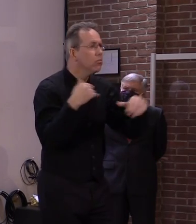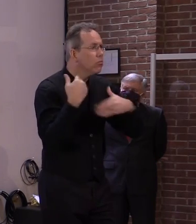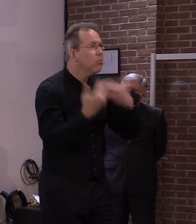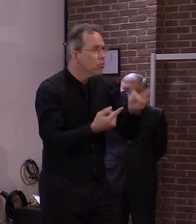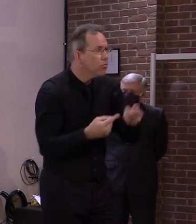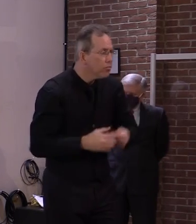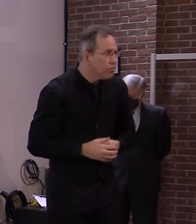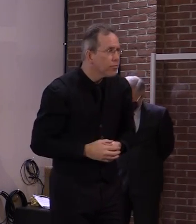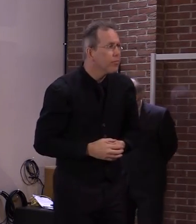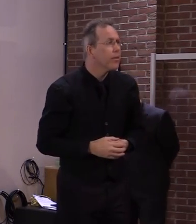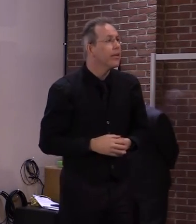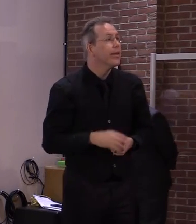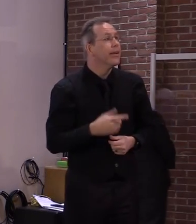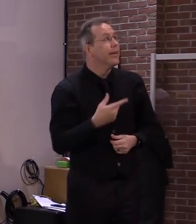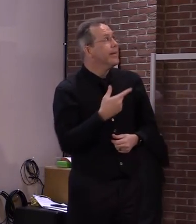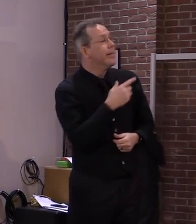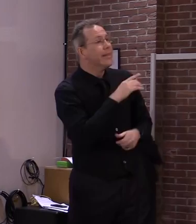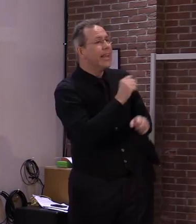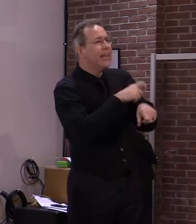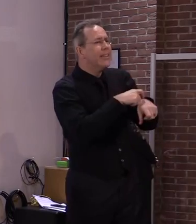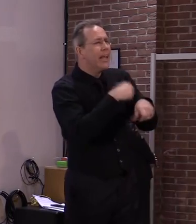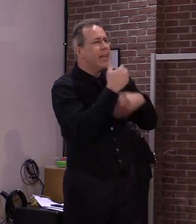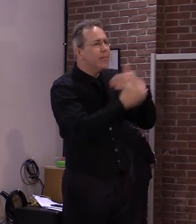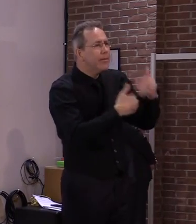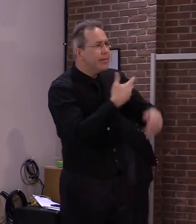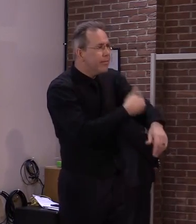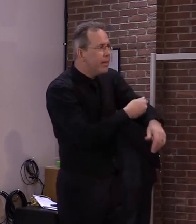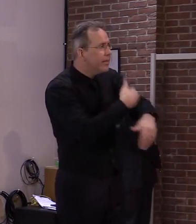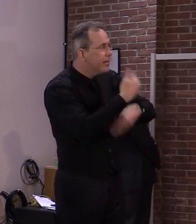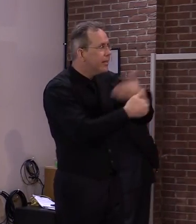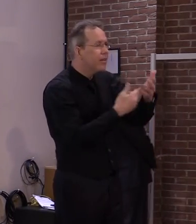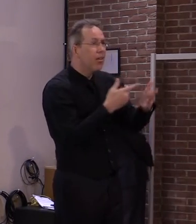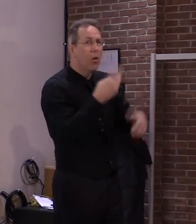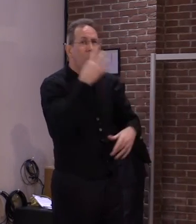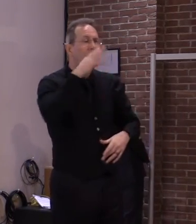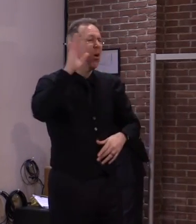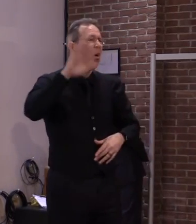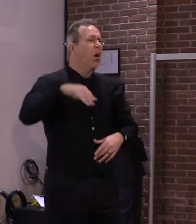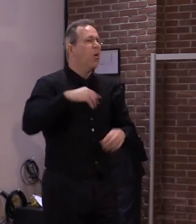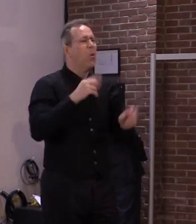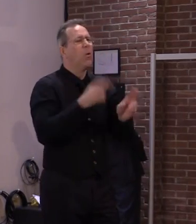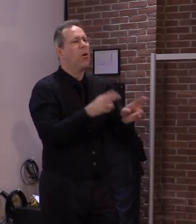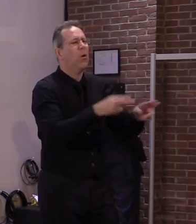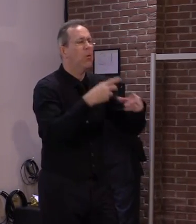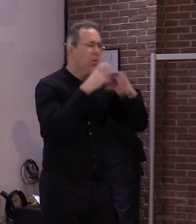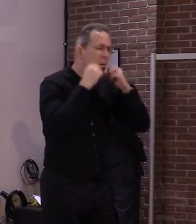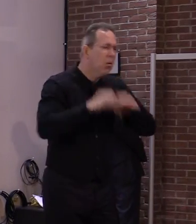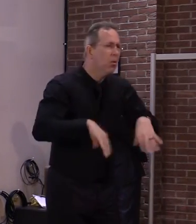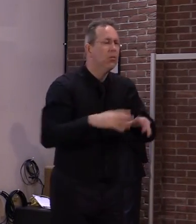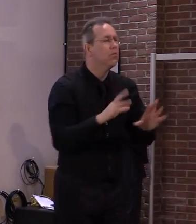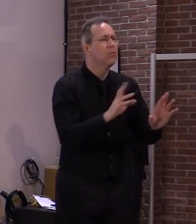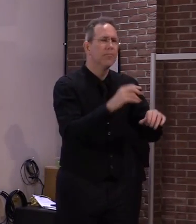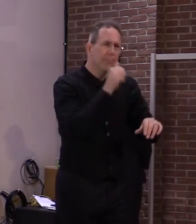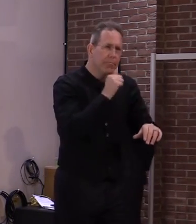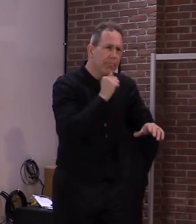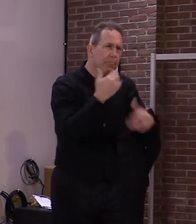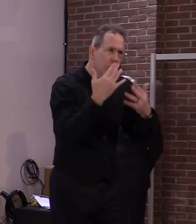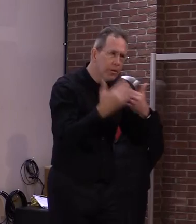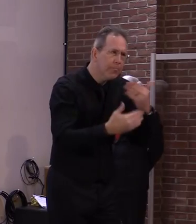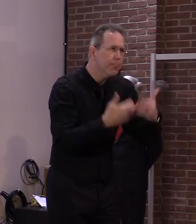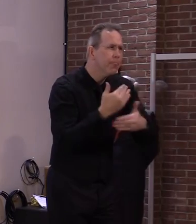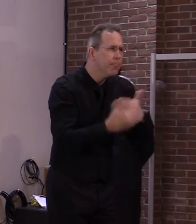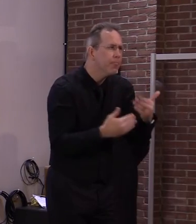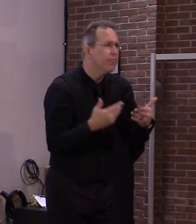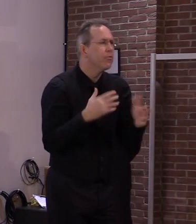to continue to wear our masks, keep distance, wash our hands, don't go into large gatherings. Everything that we